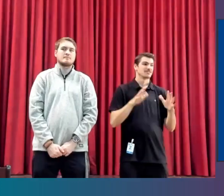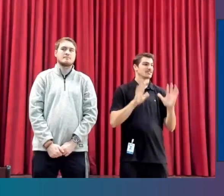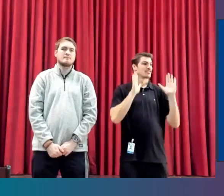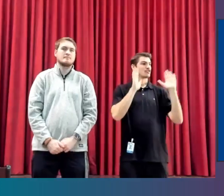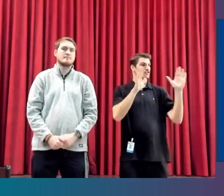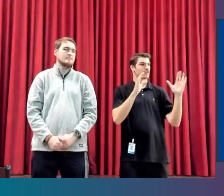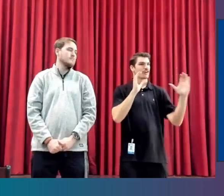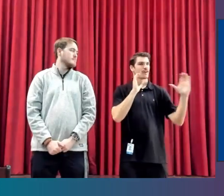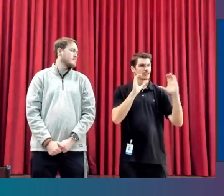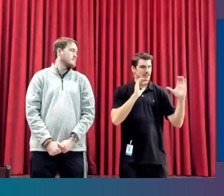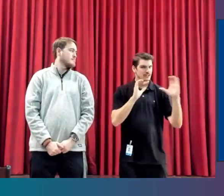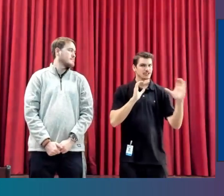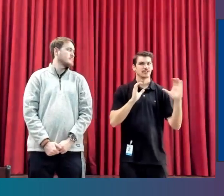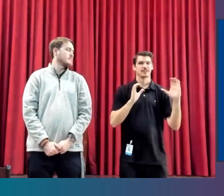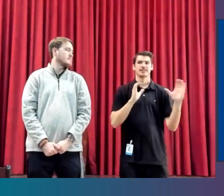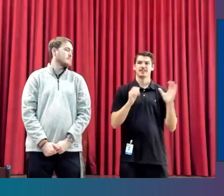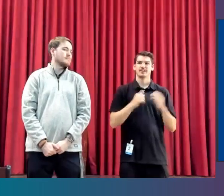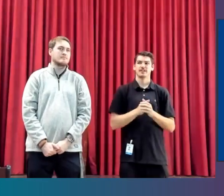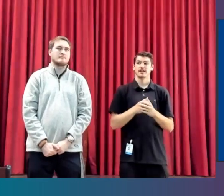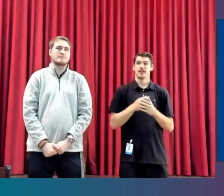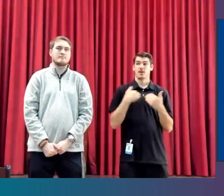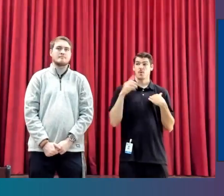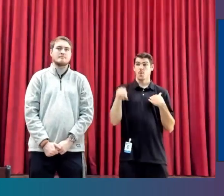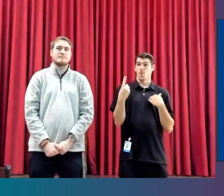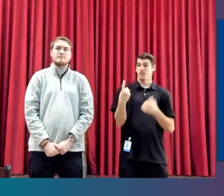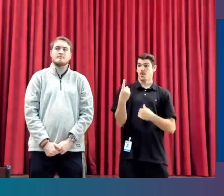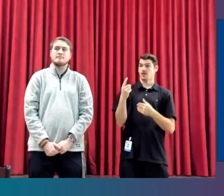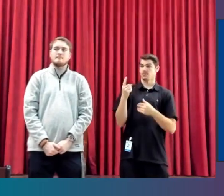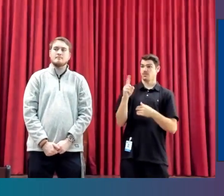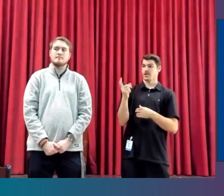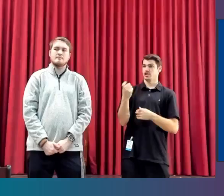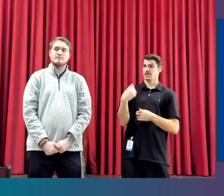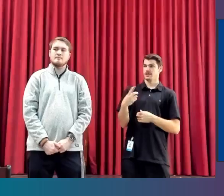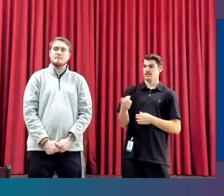great conversation. And we have one more question.